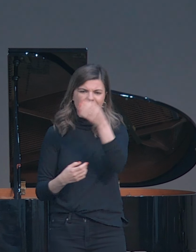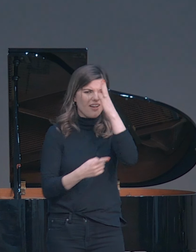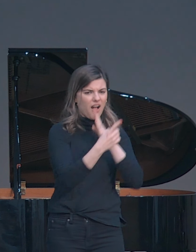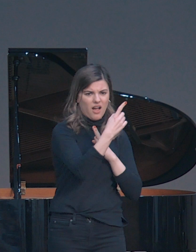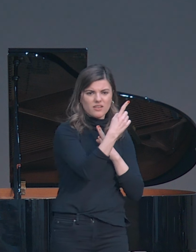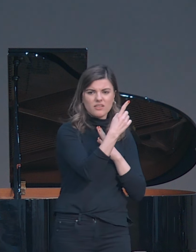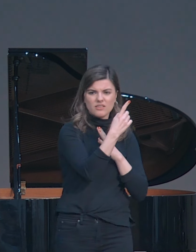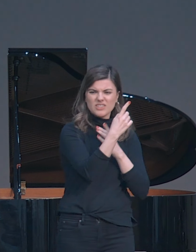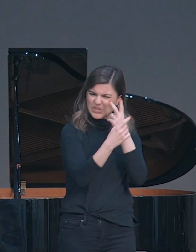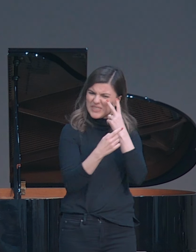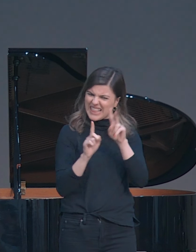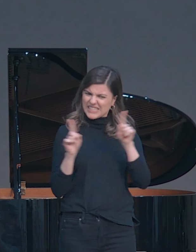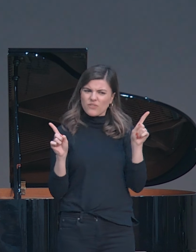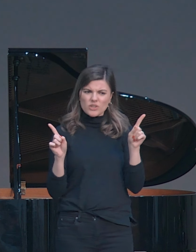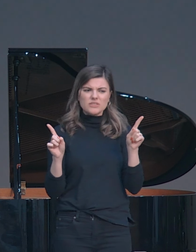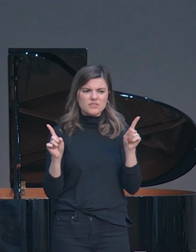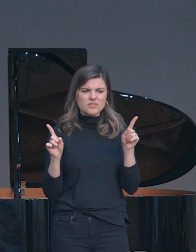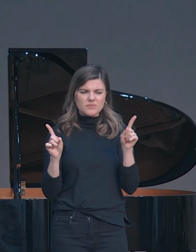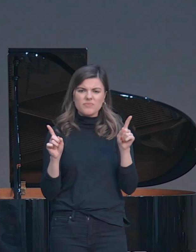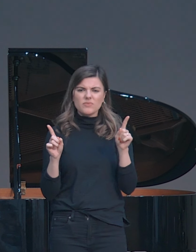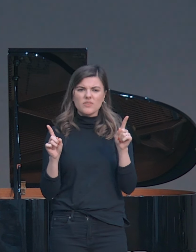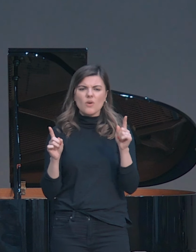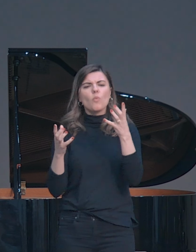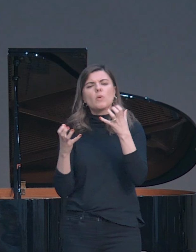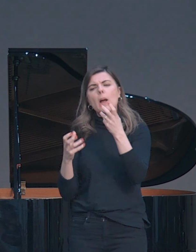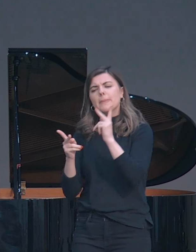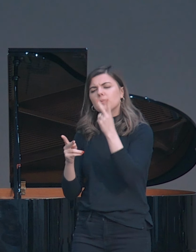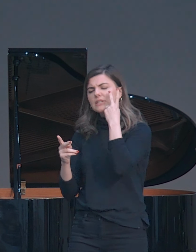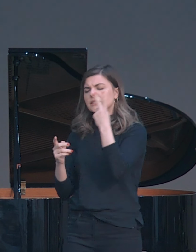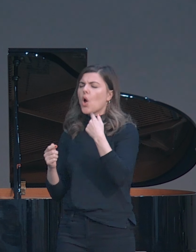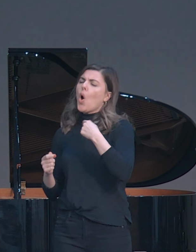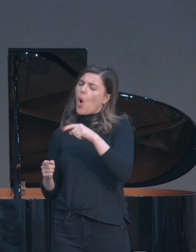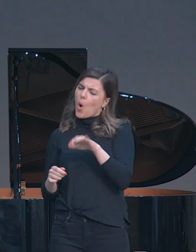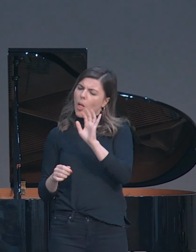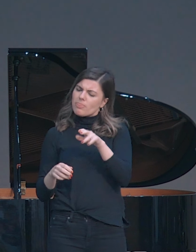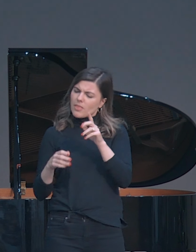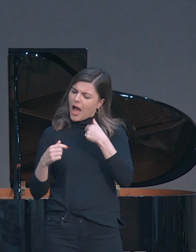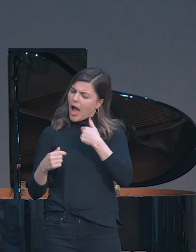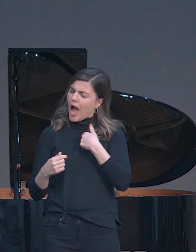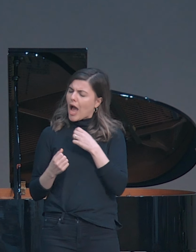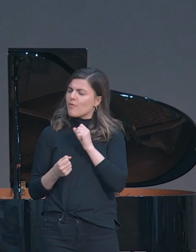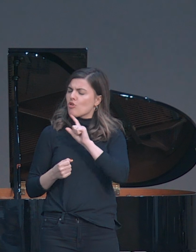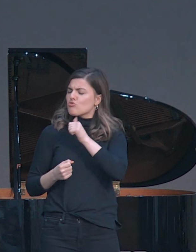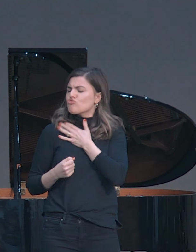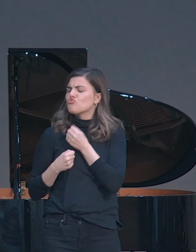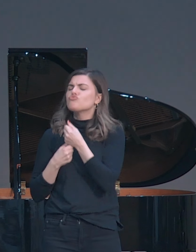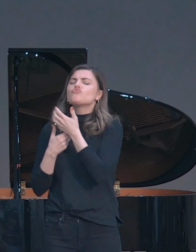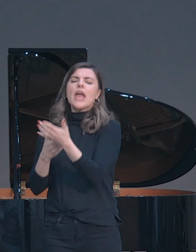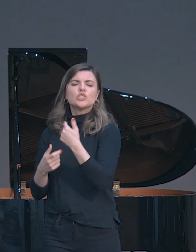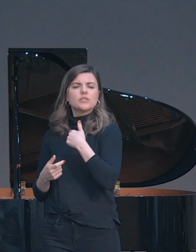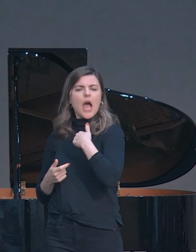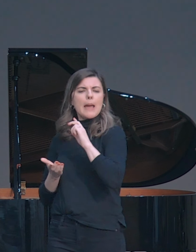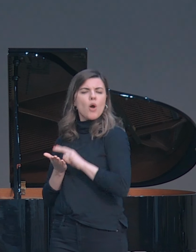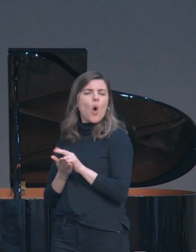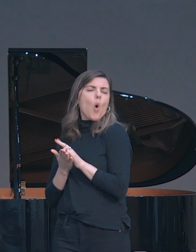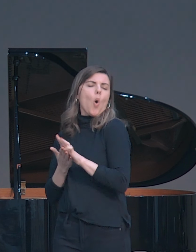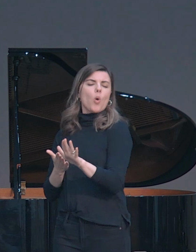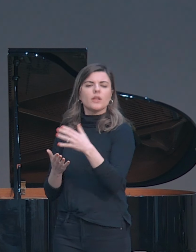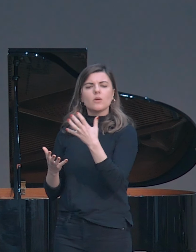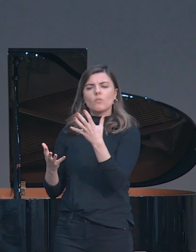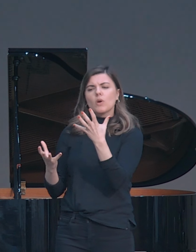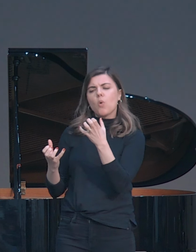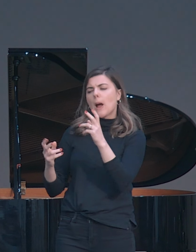To see how gracious we are. To see how holy we are. We want others to